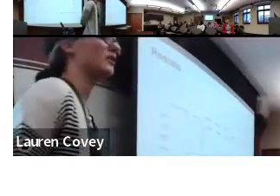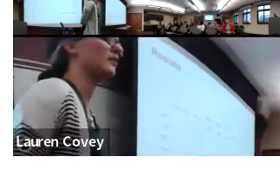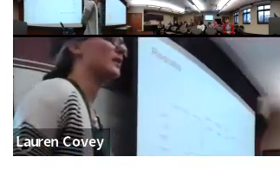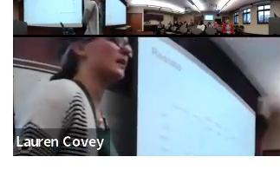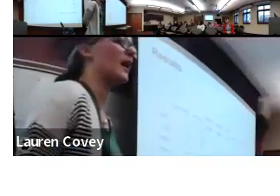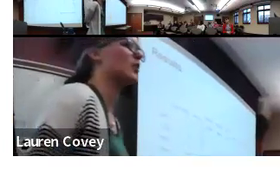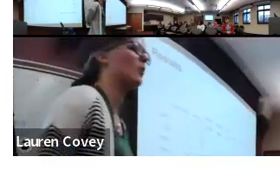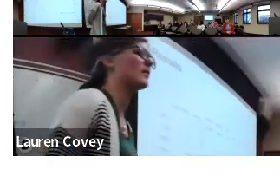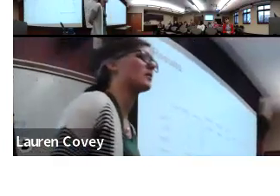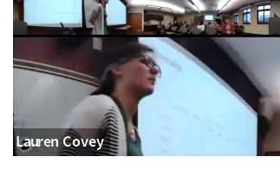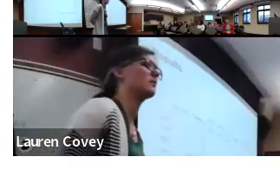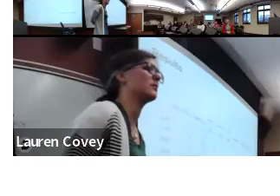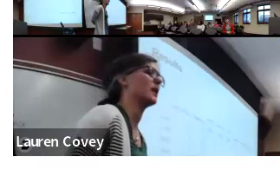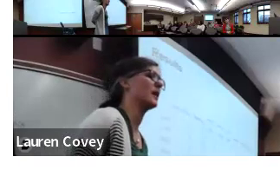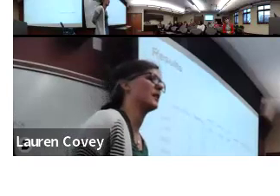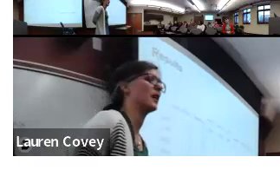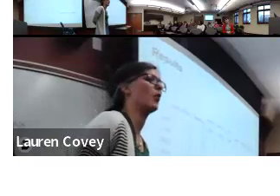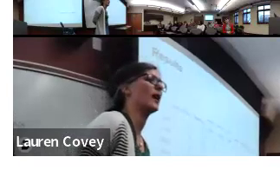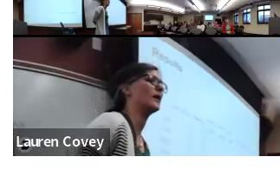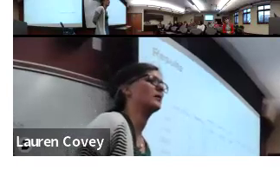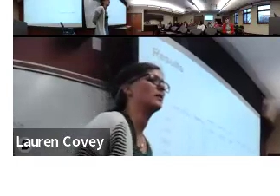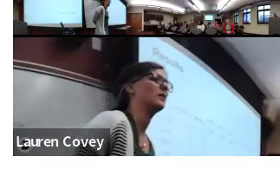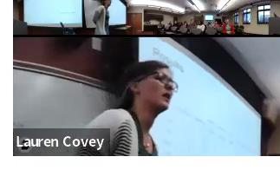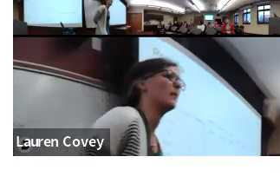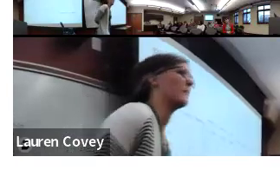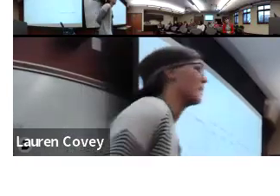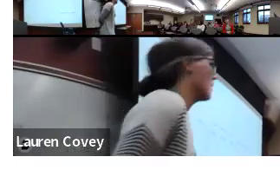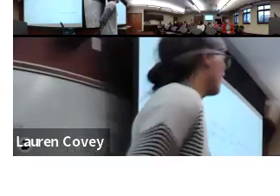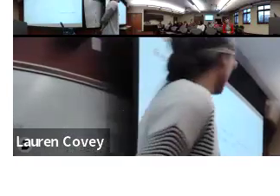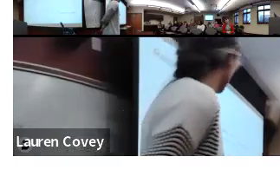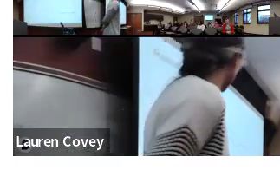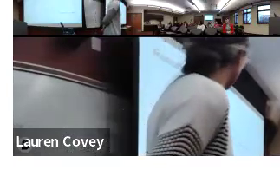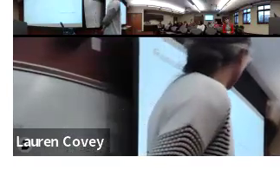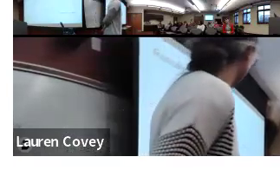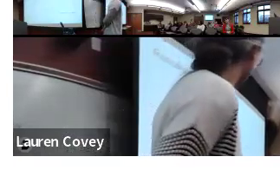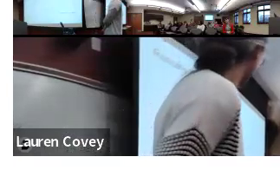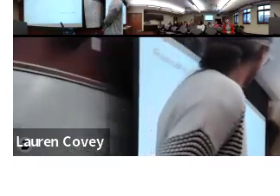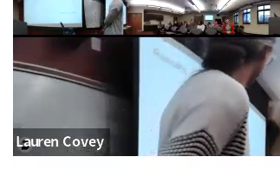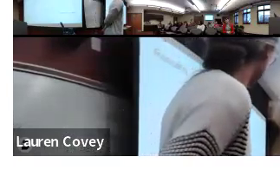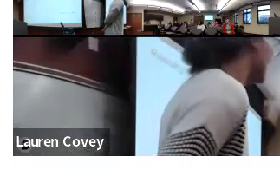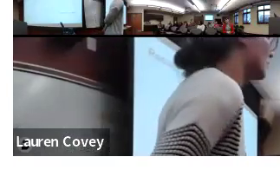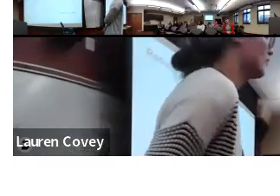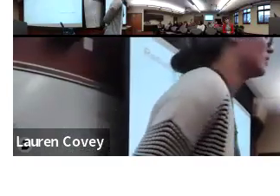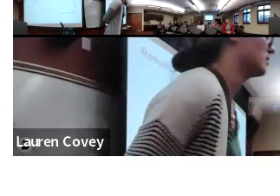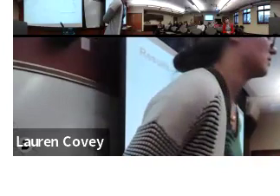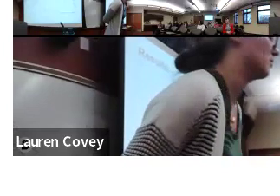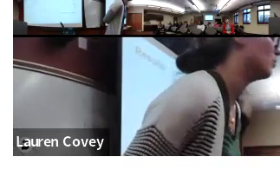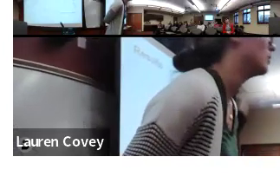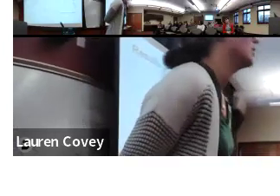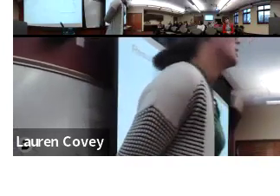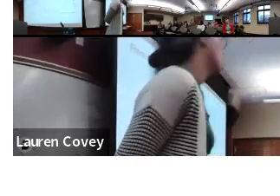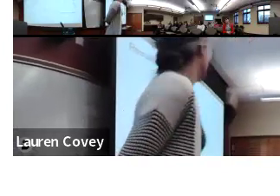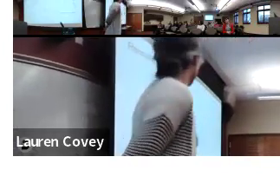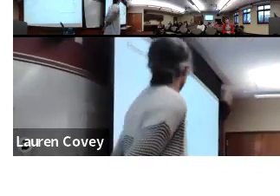know, cognitively, like IQ-wise, they are okay. But we don't have theory of mind as far as I